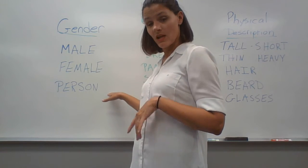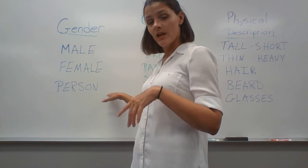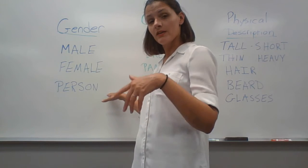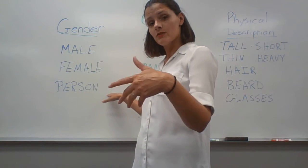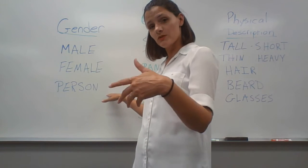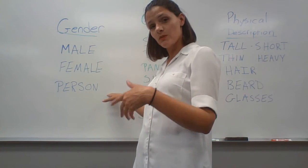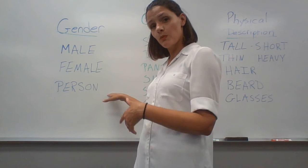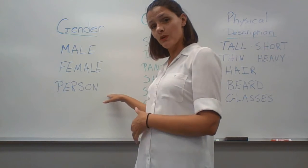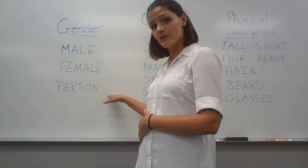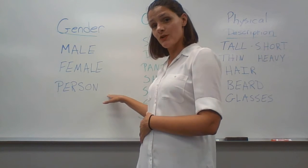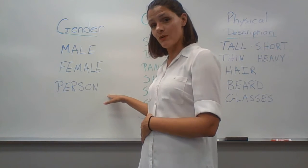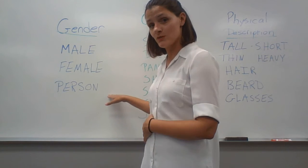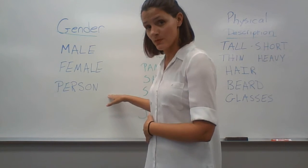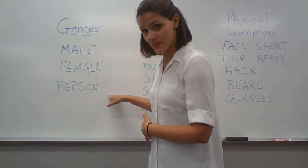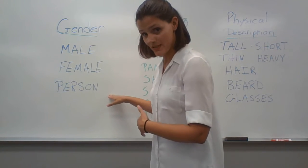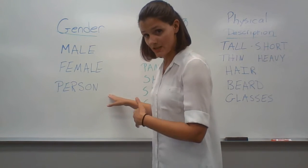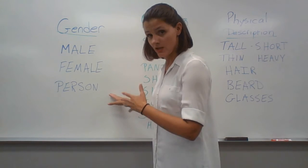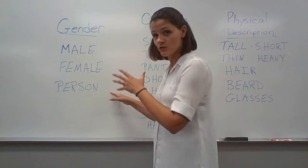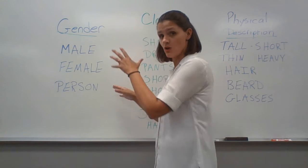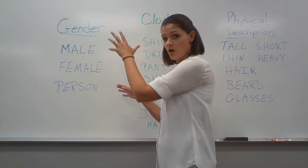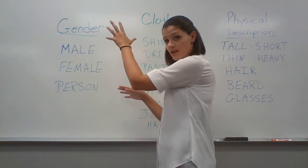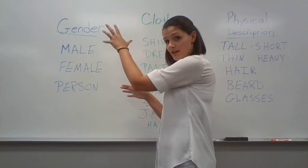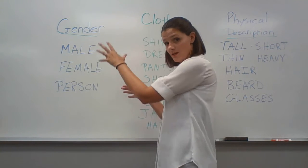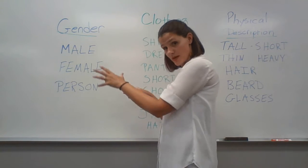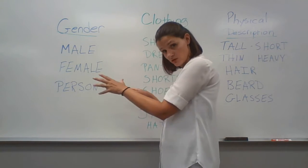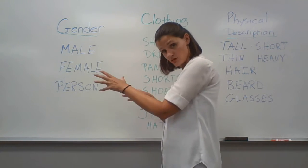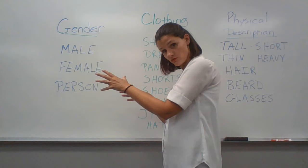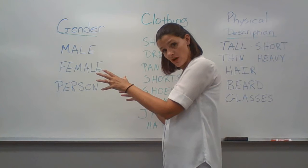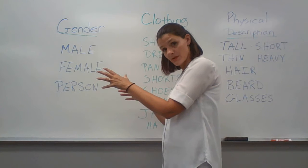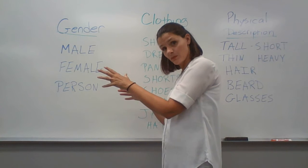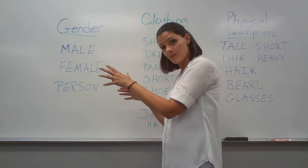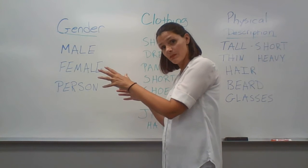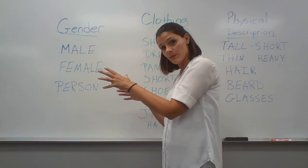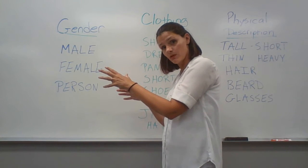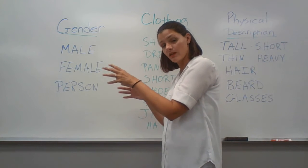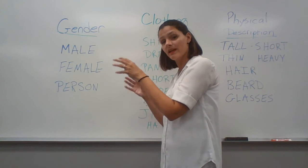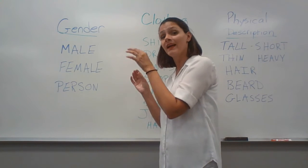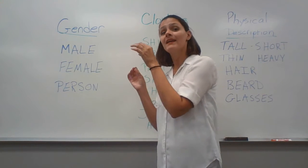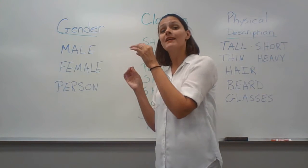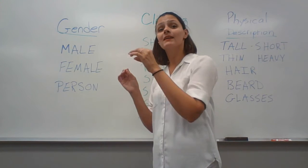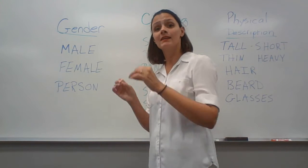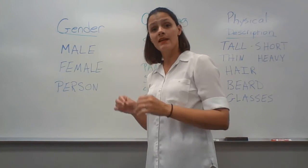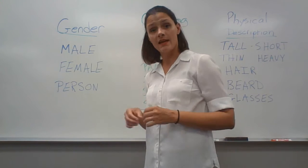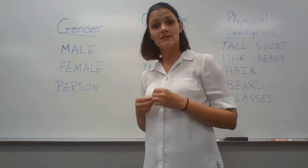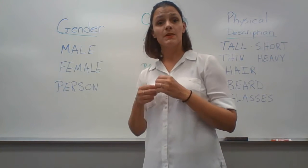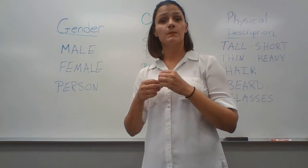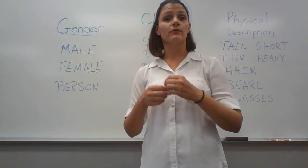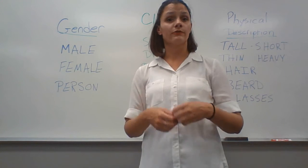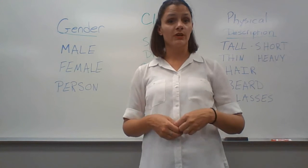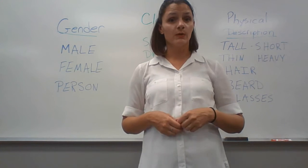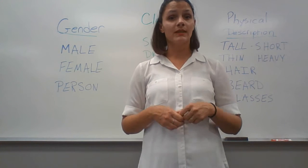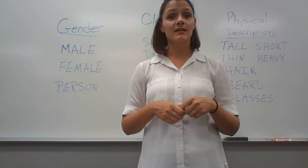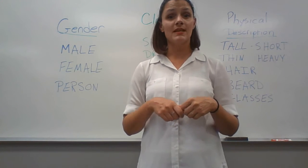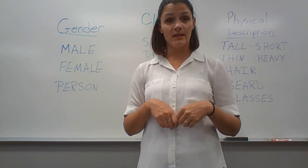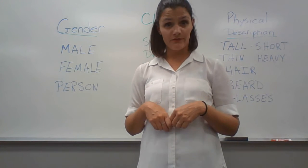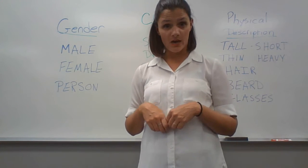It's also important to know as we begin talking about describing what people look like. Yes, people are frequently identified